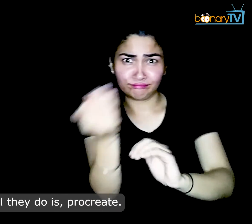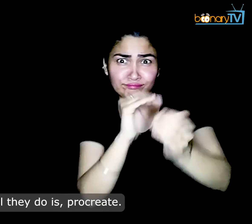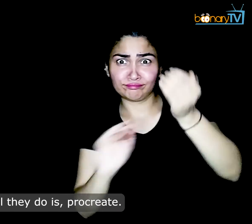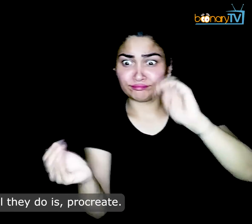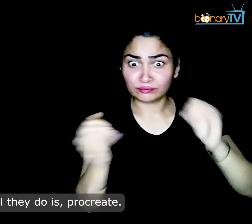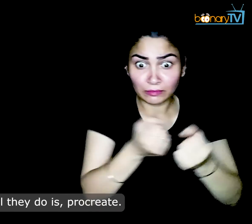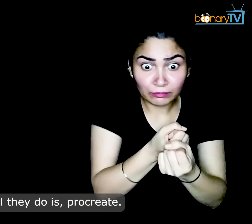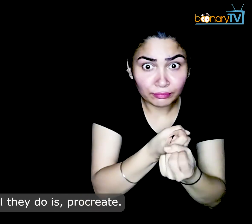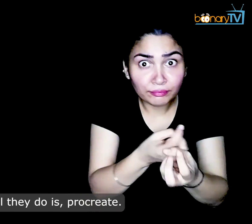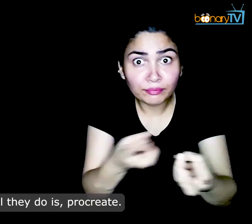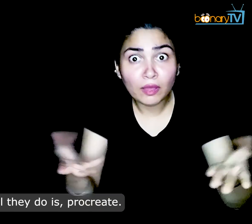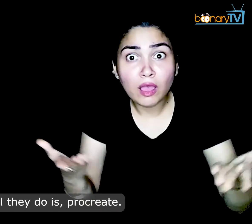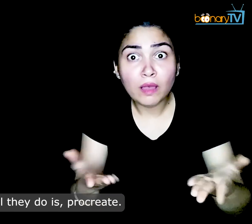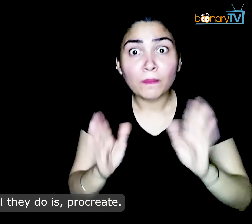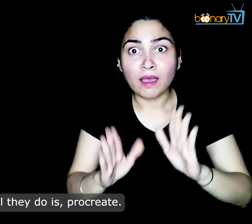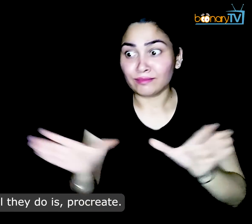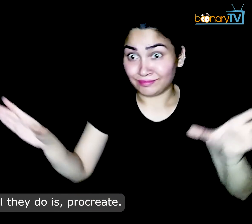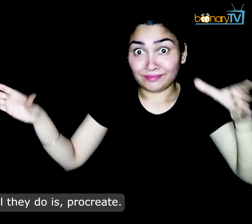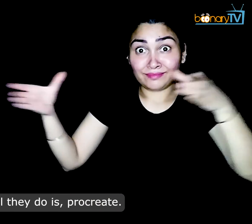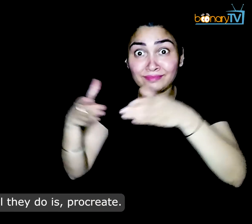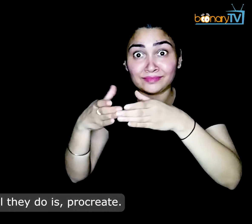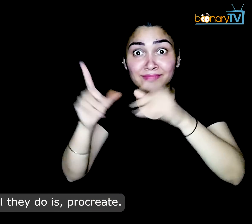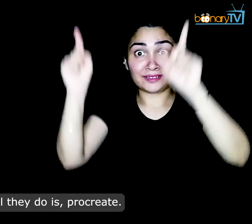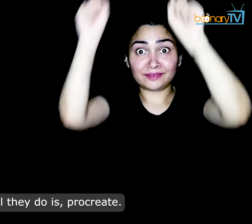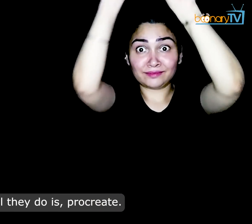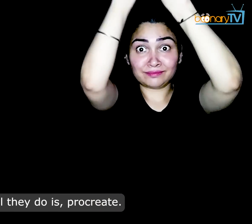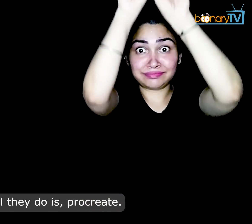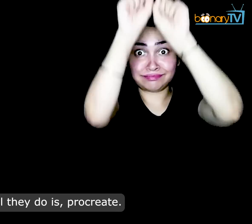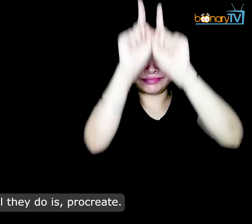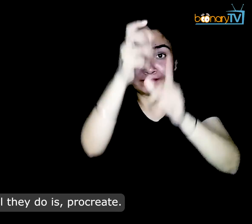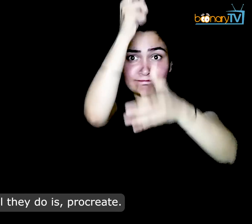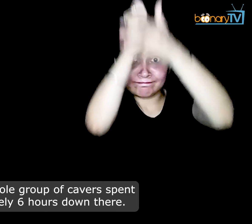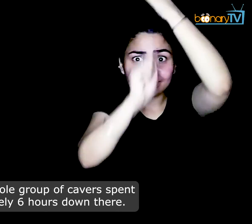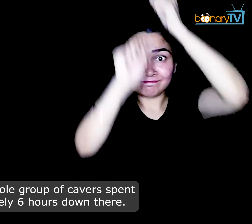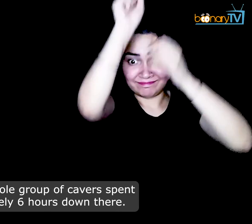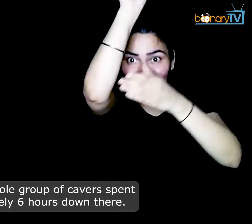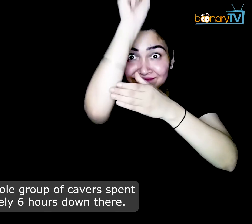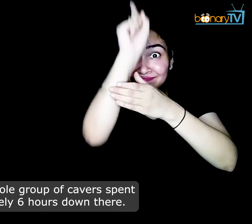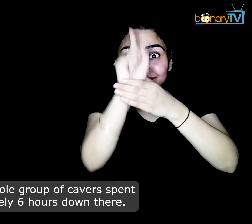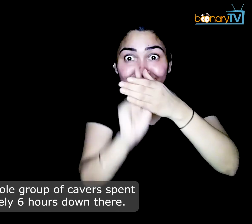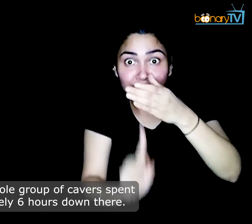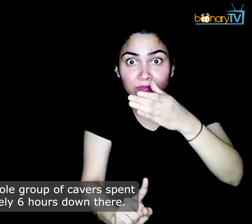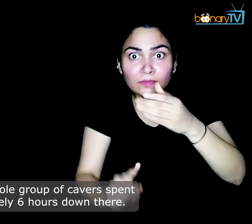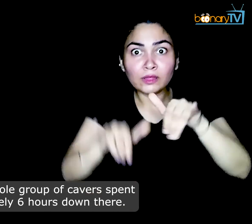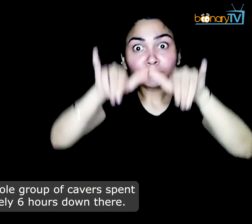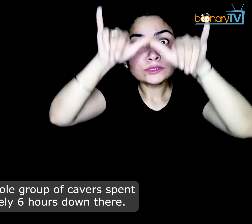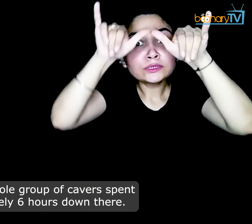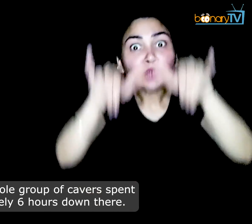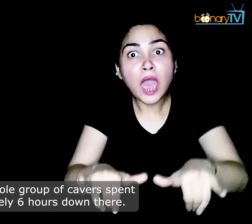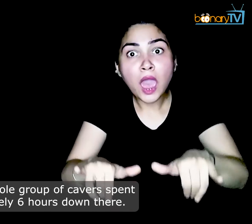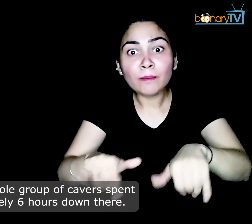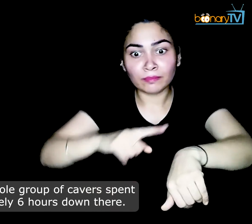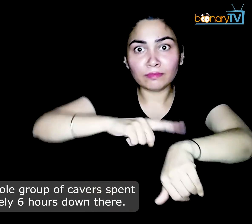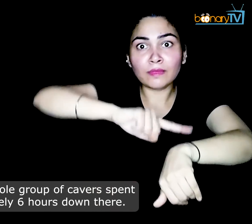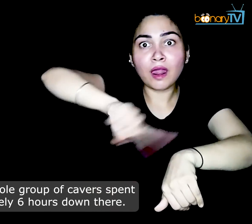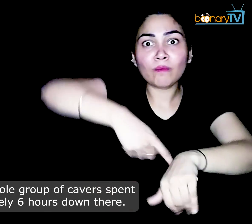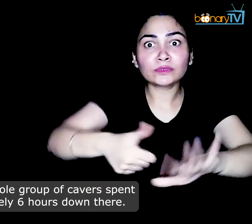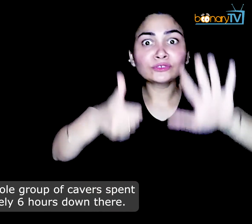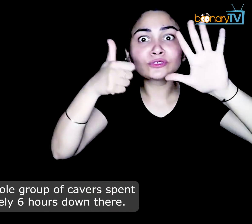all they do is procreate. The whole group of cavers spent entirely